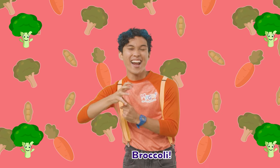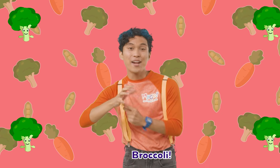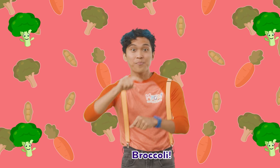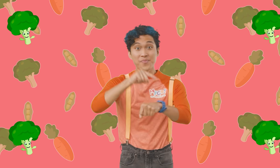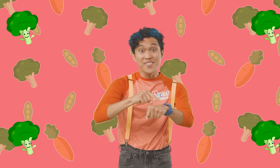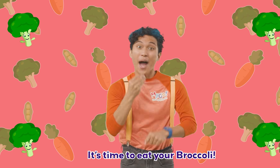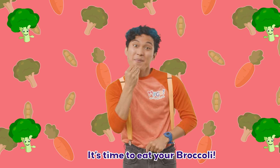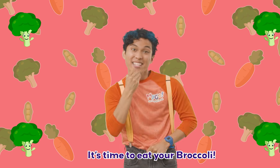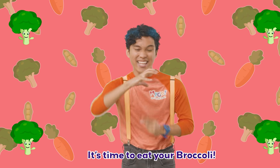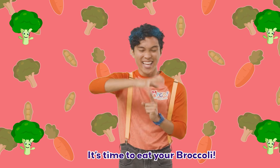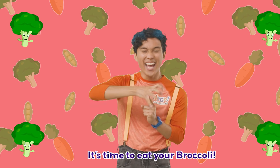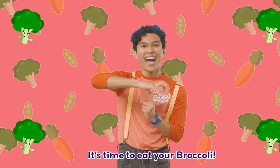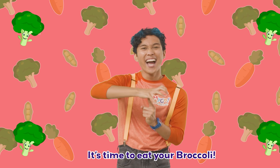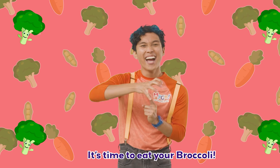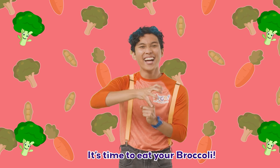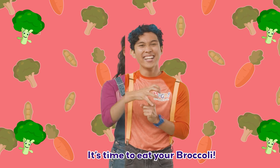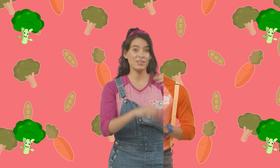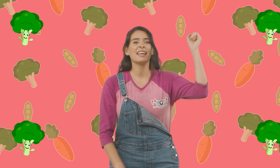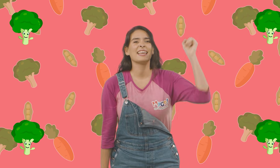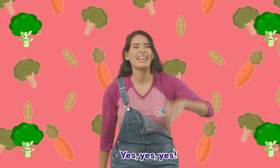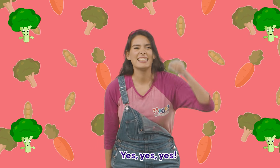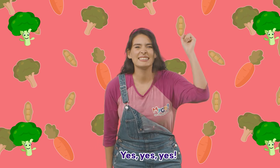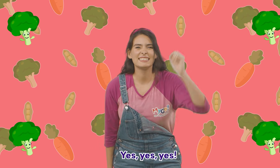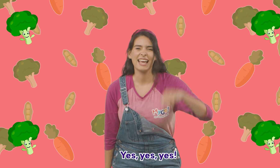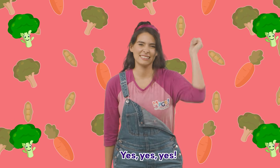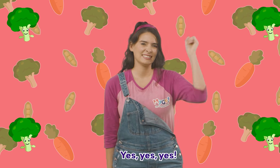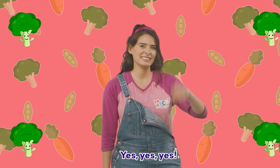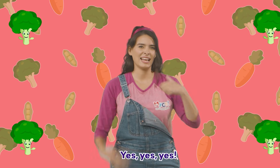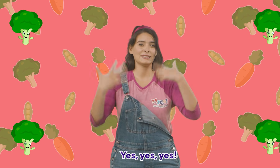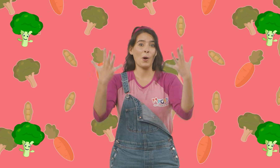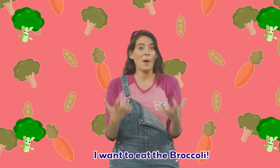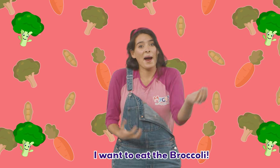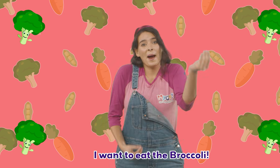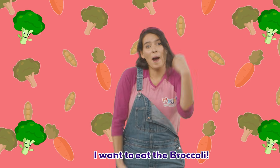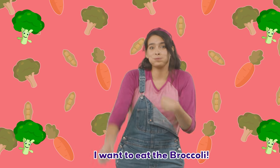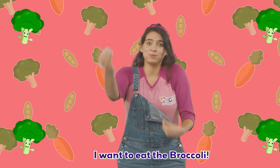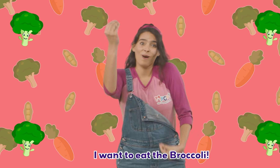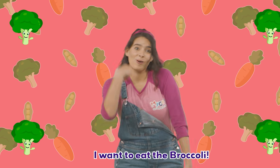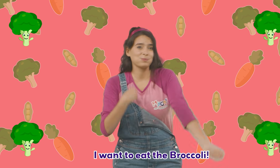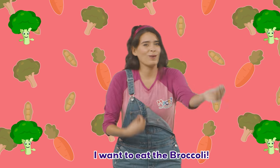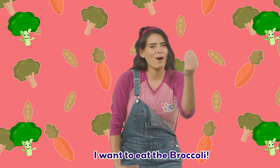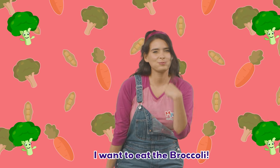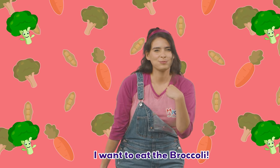Broccoli, it's time to eat your broccoli. Yes, I want to eat the